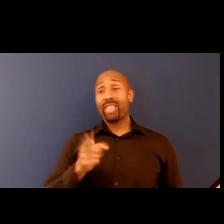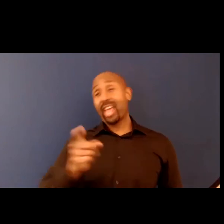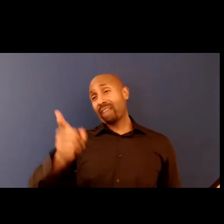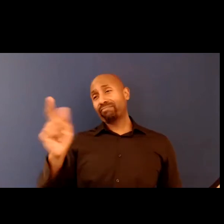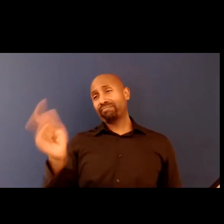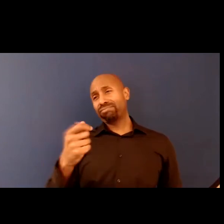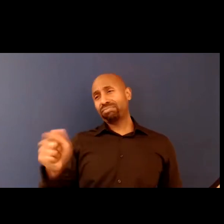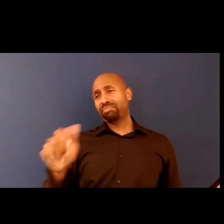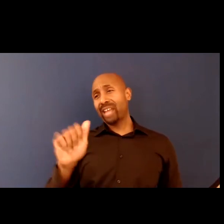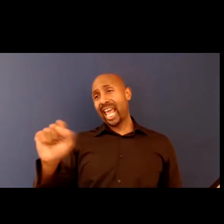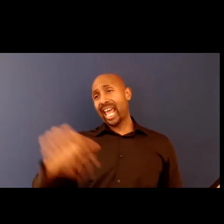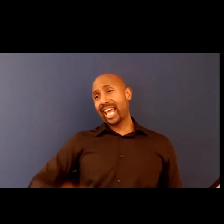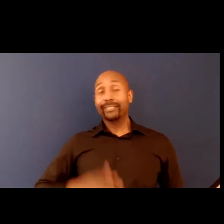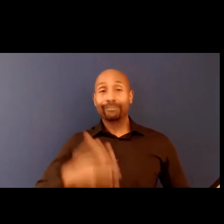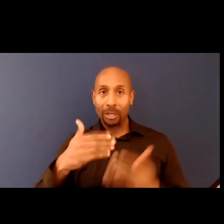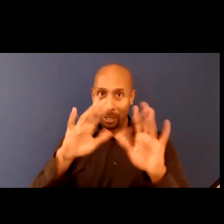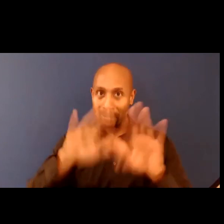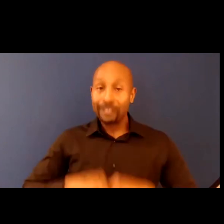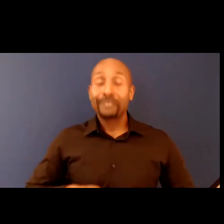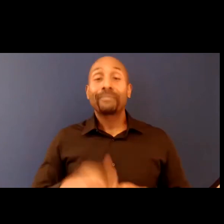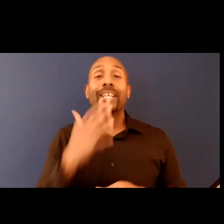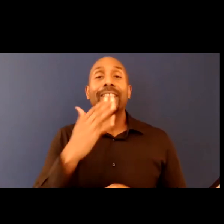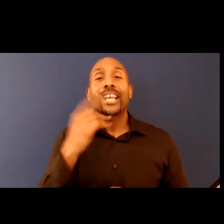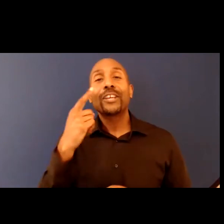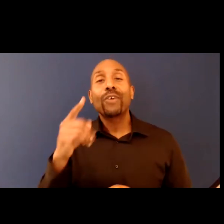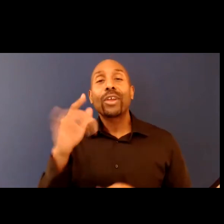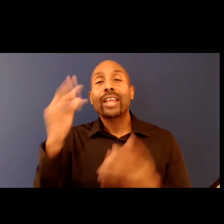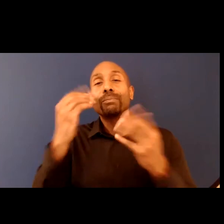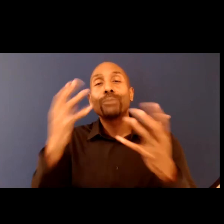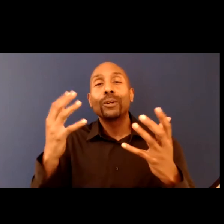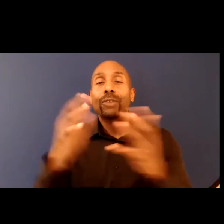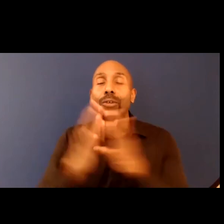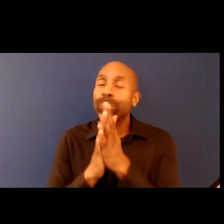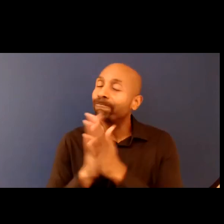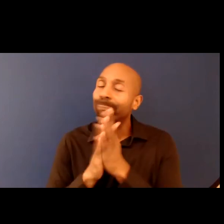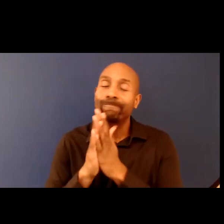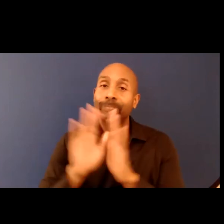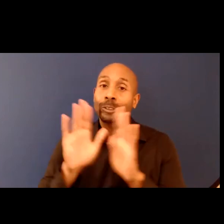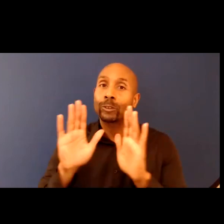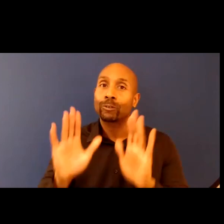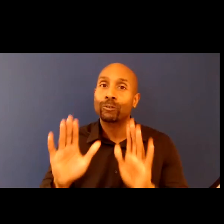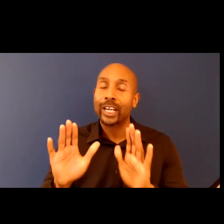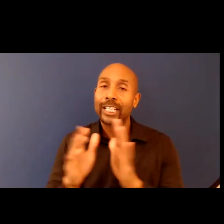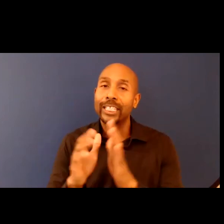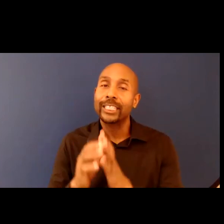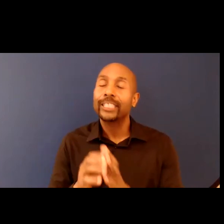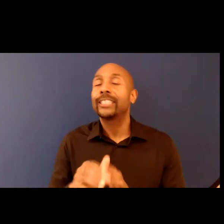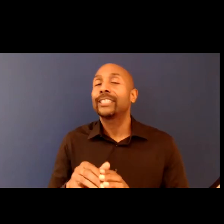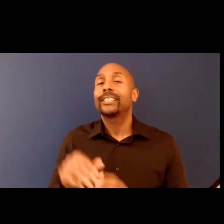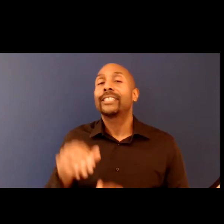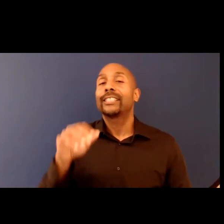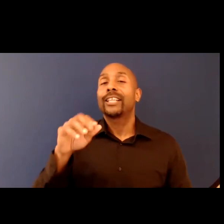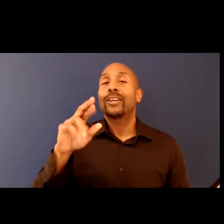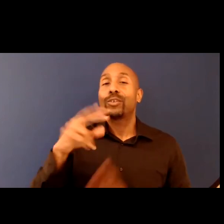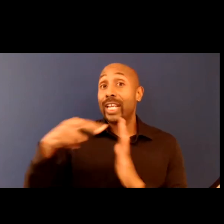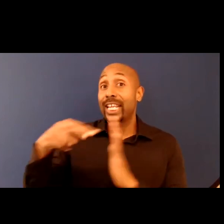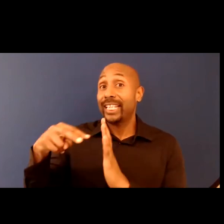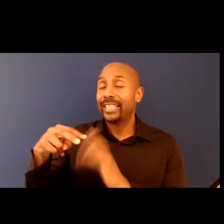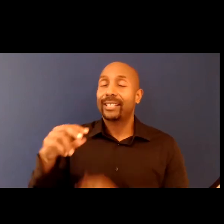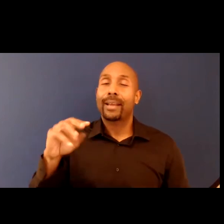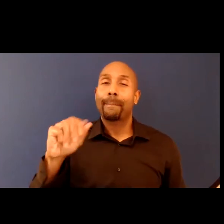lovely and impassioned reading, Maya. I am grateful for your